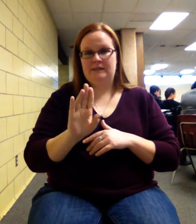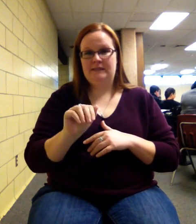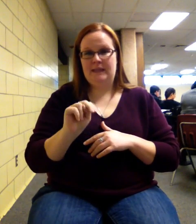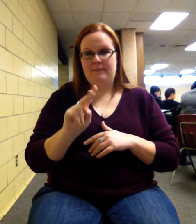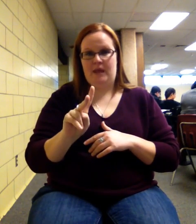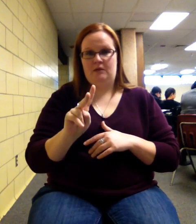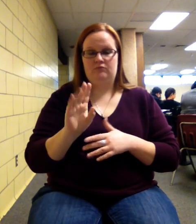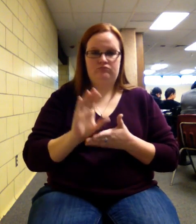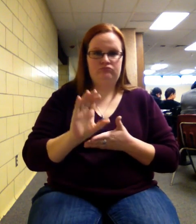bank.